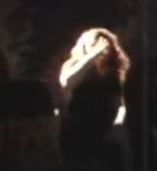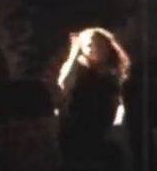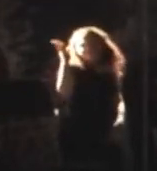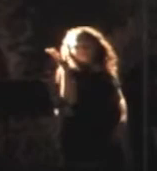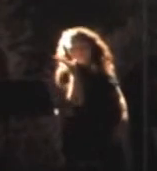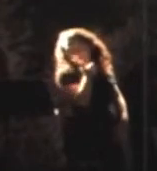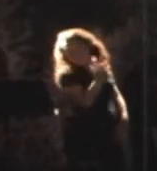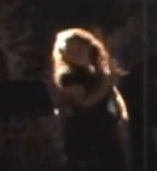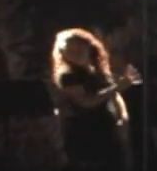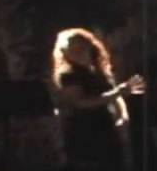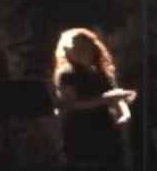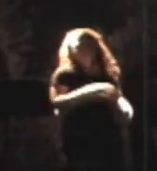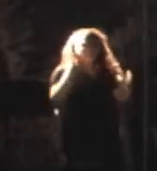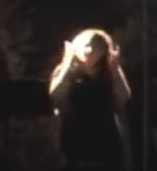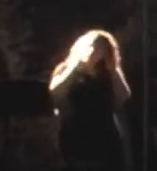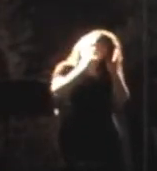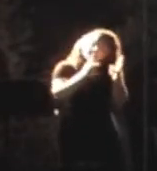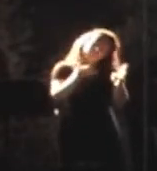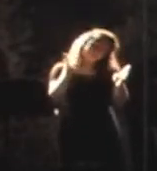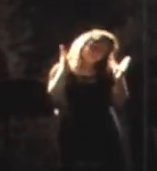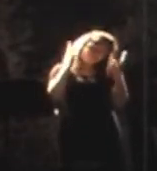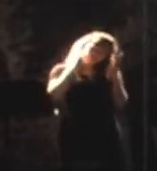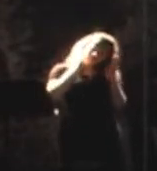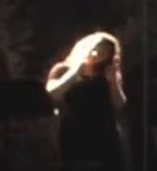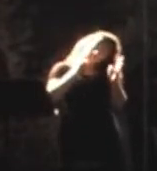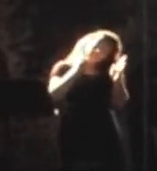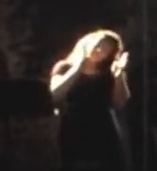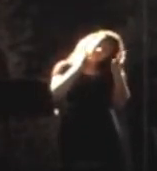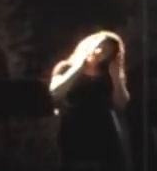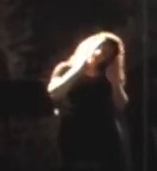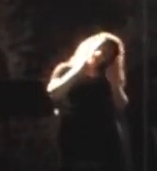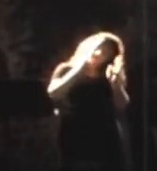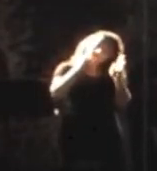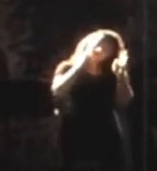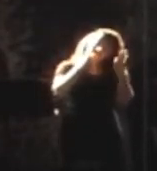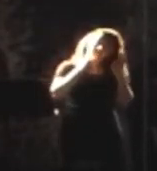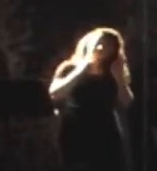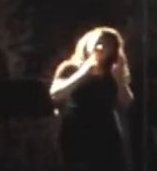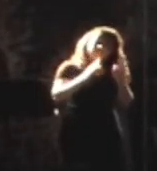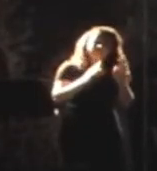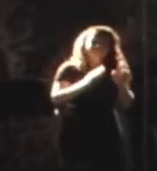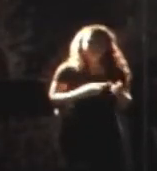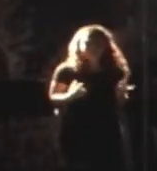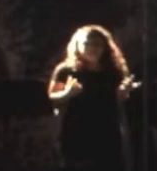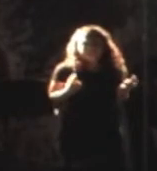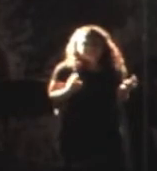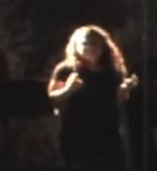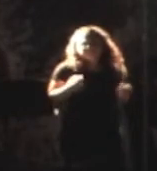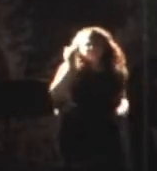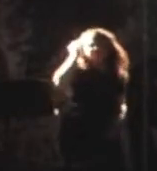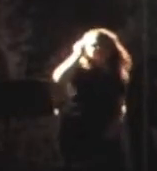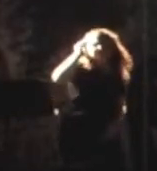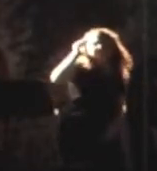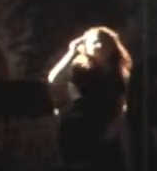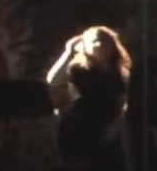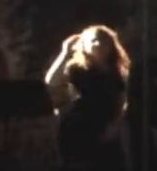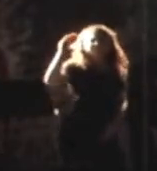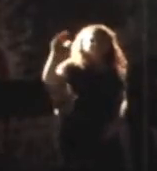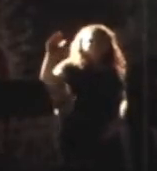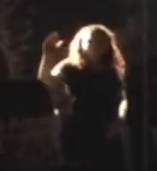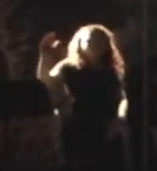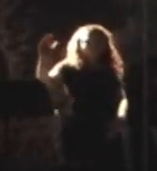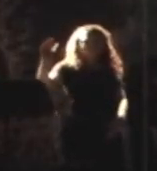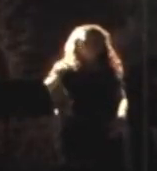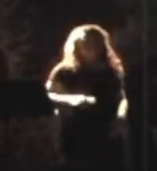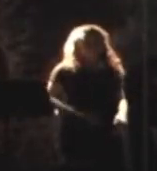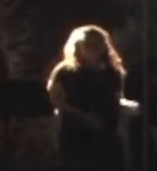I was strong But you touched me for a little while